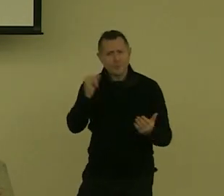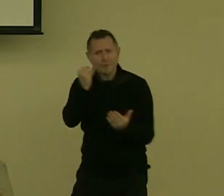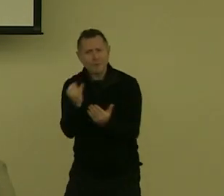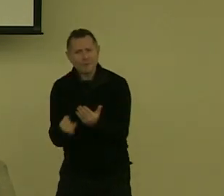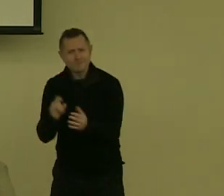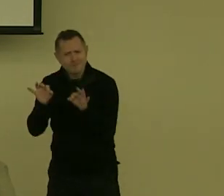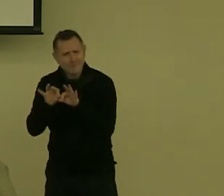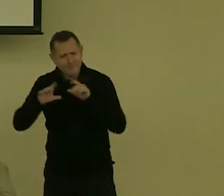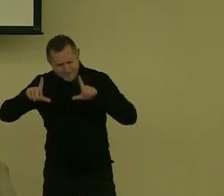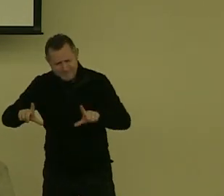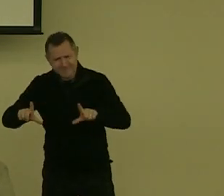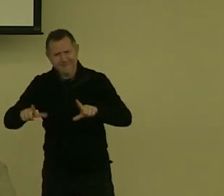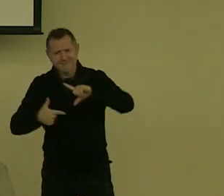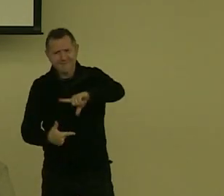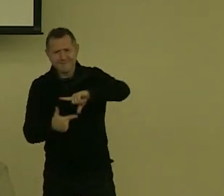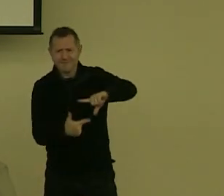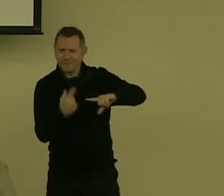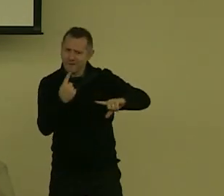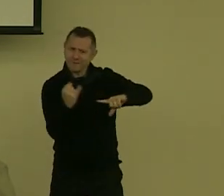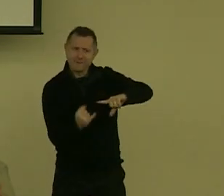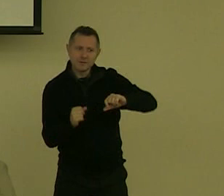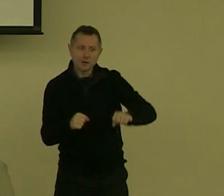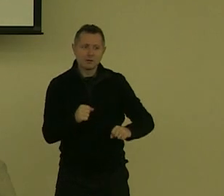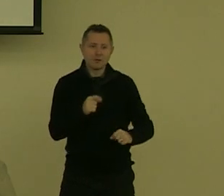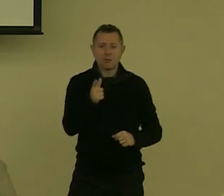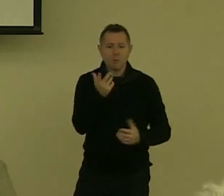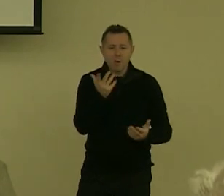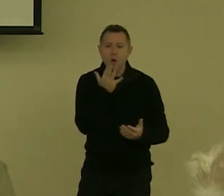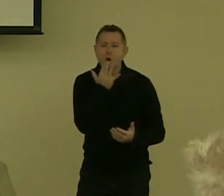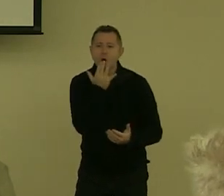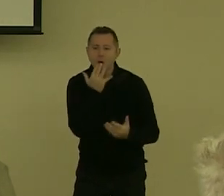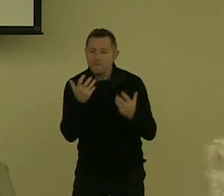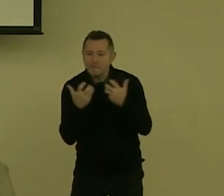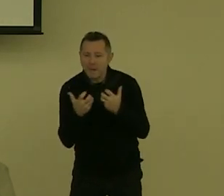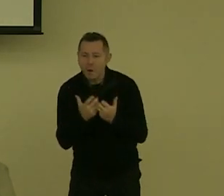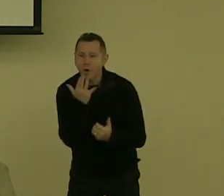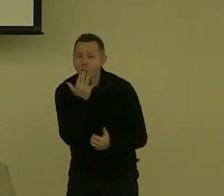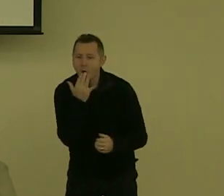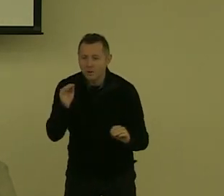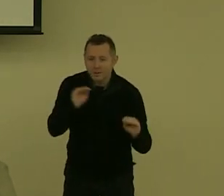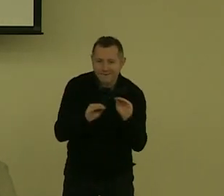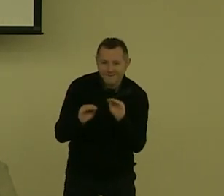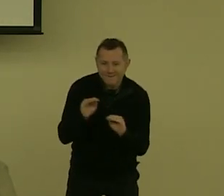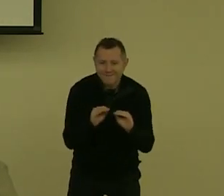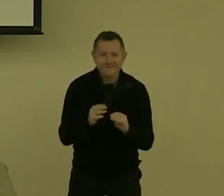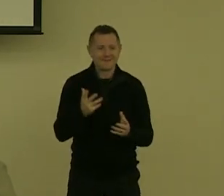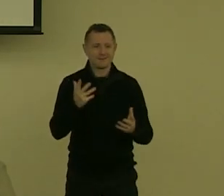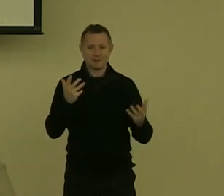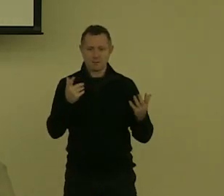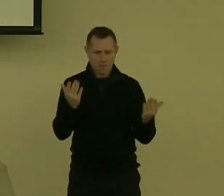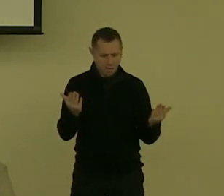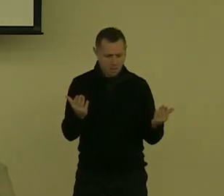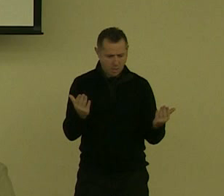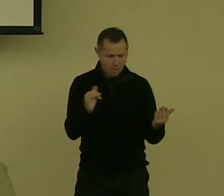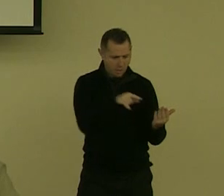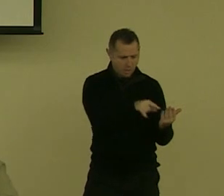know, picking up art books and learning about color theory. And how do all these things factor into this book that I'm reading? I would also notice that linguists, when